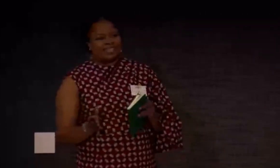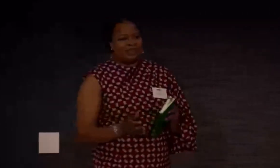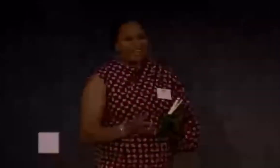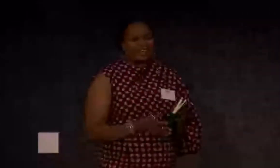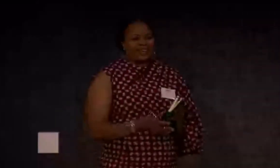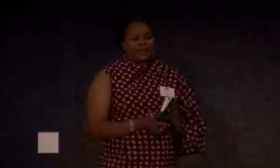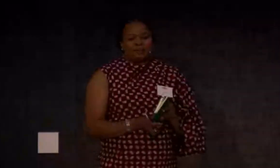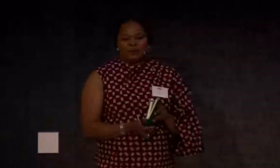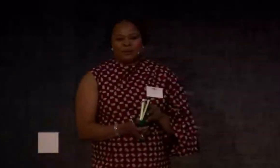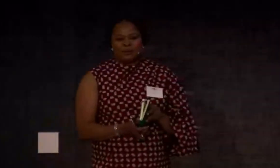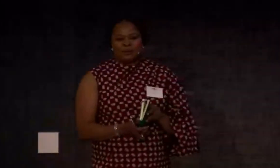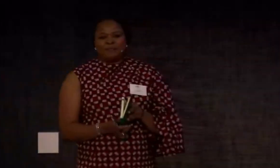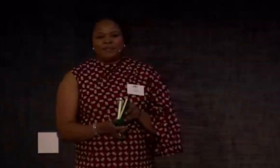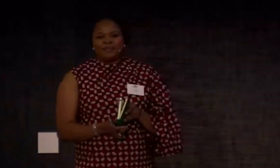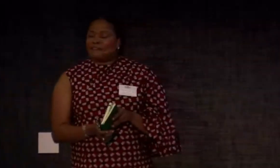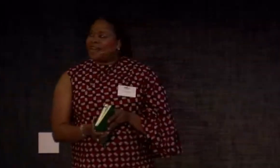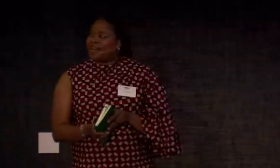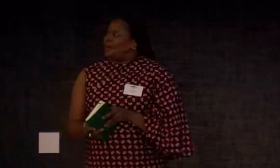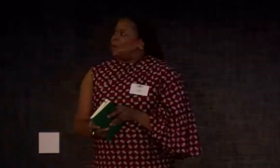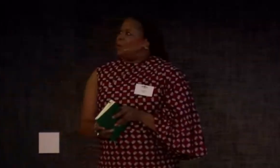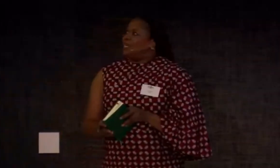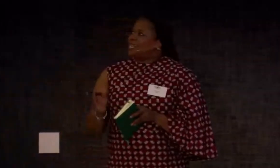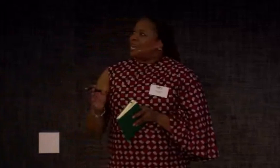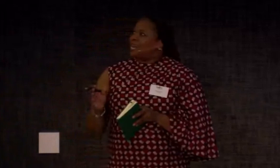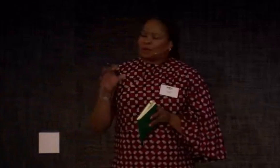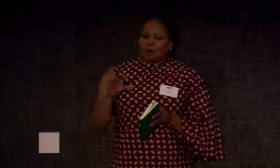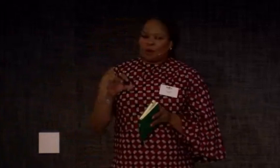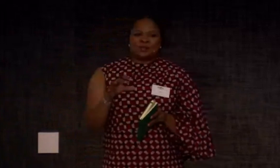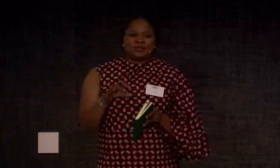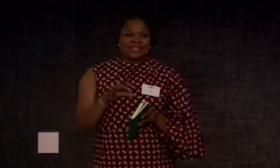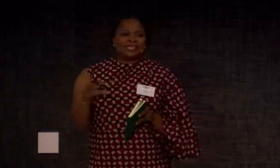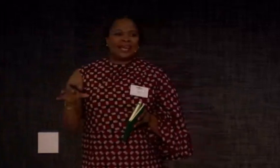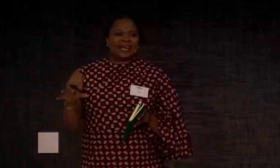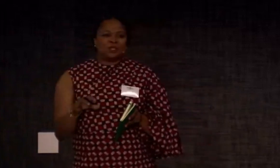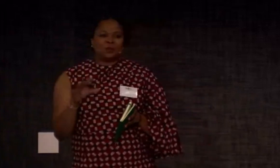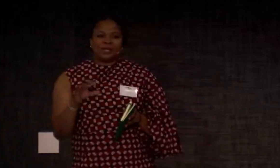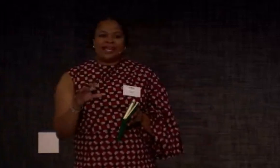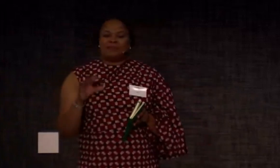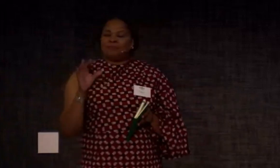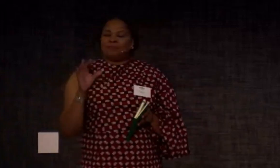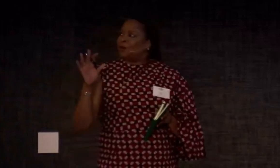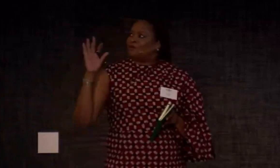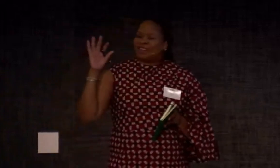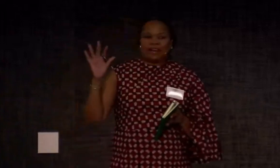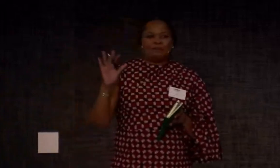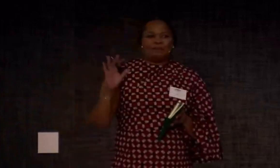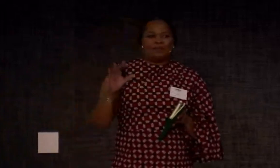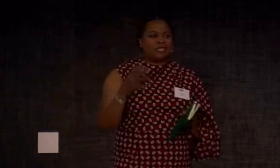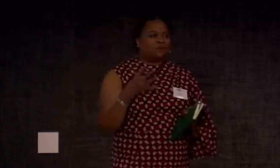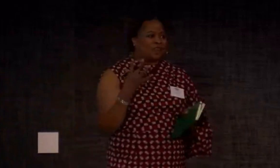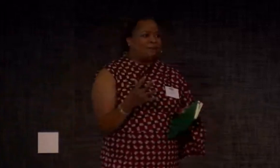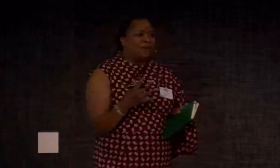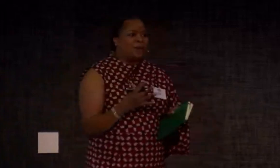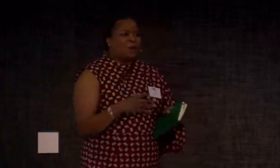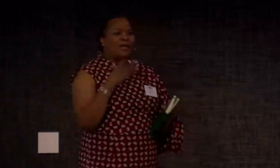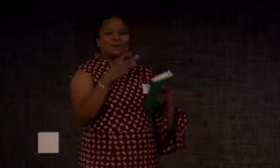gamification, if you like, because in fact, we decided for the context of this year to look at the meaning of level up in the context